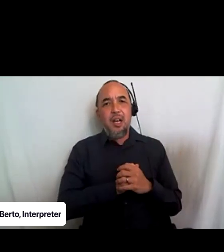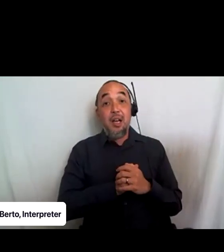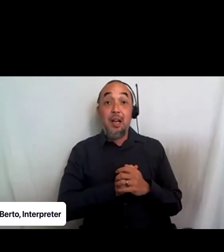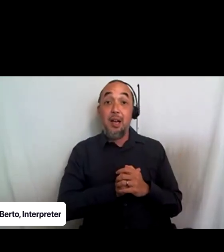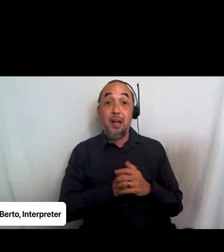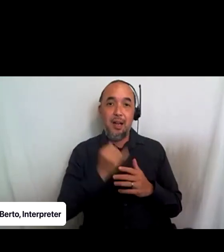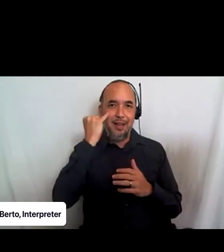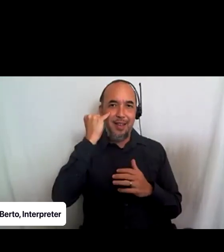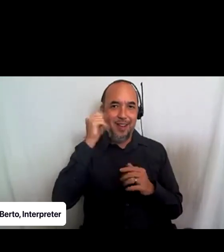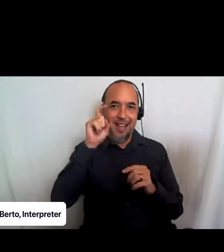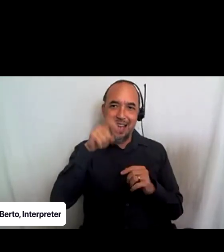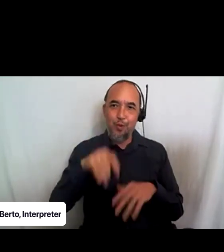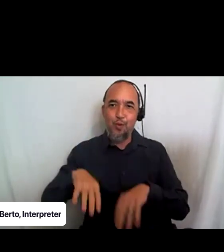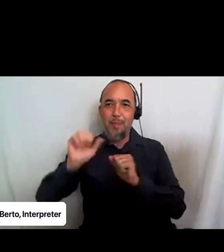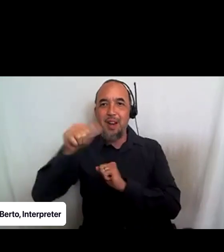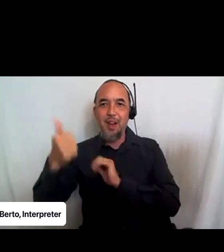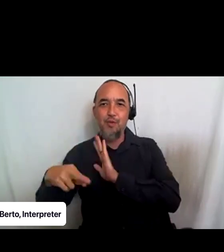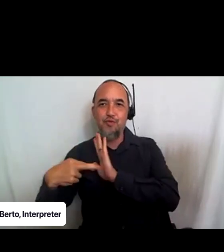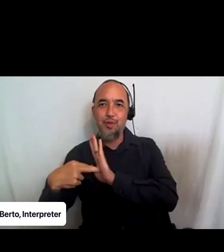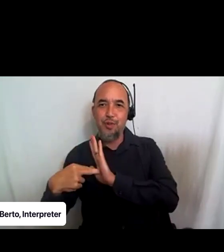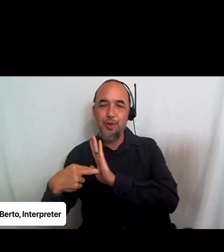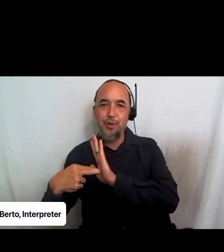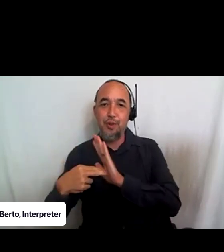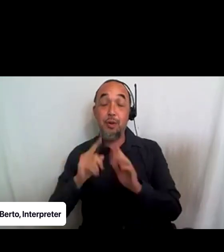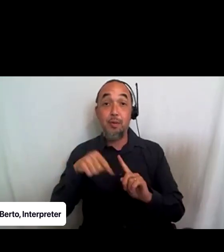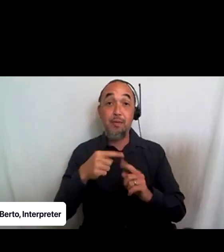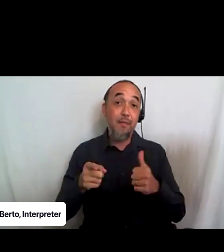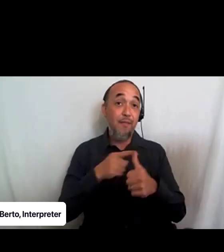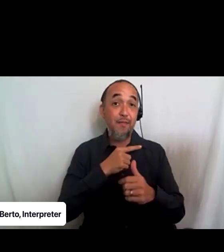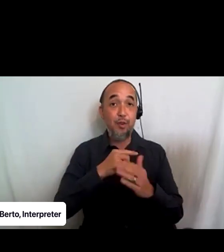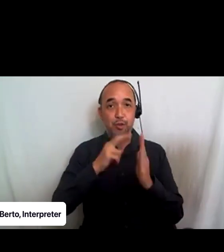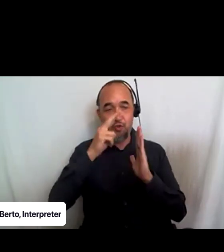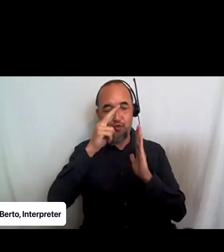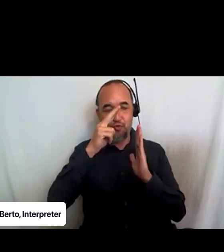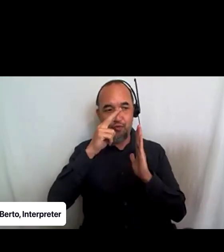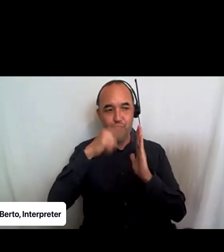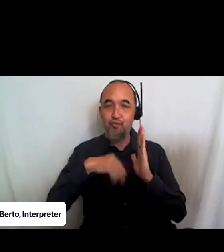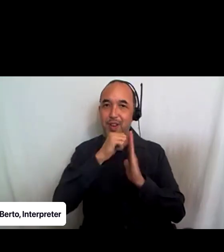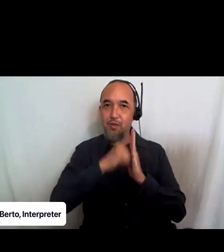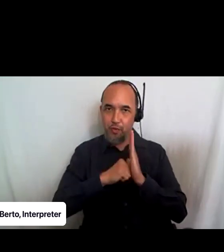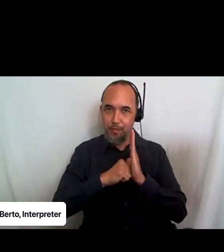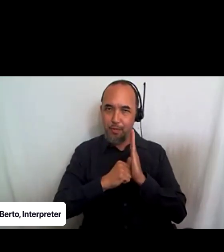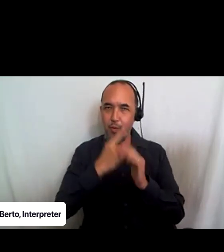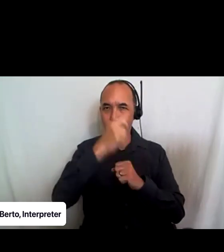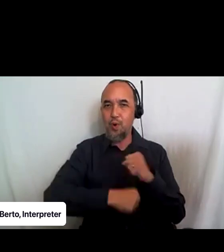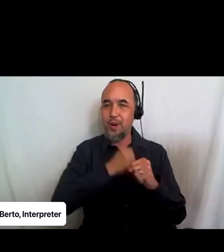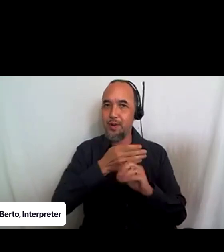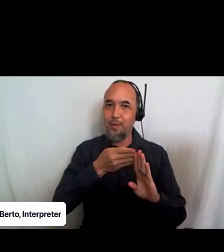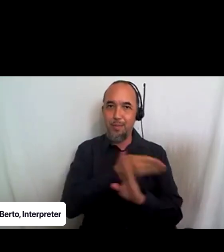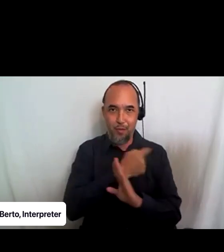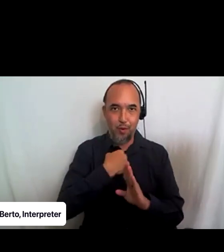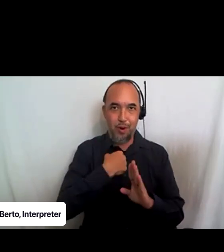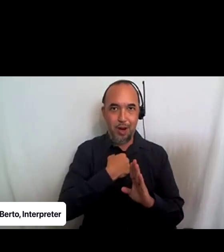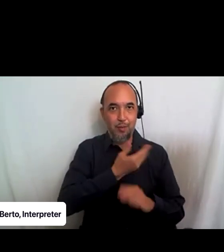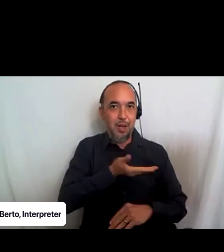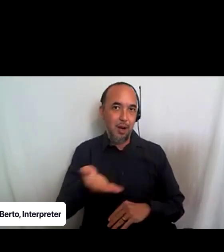if I had to play any other character, when I first read the script, I read the script a year before I was cast because a